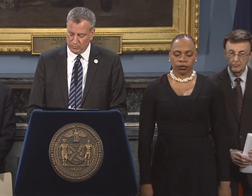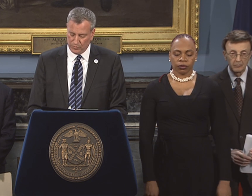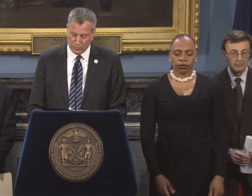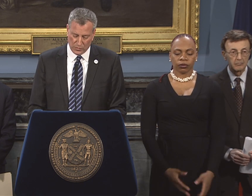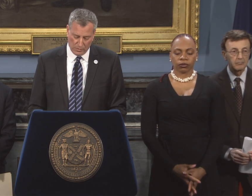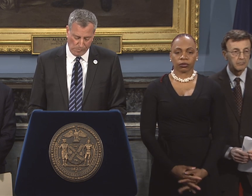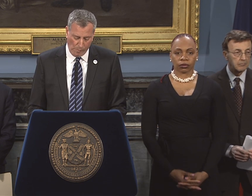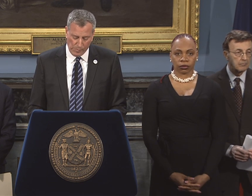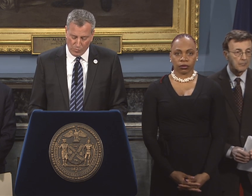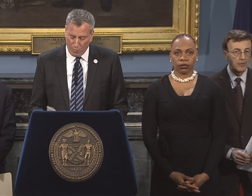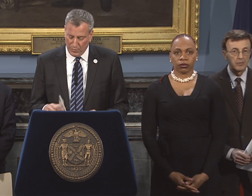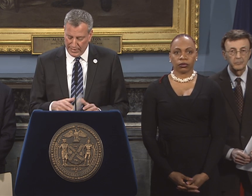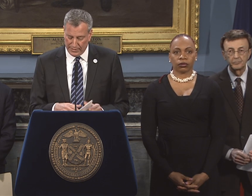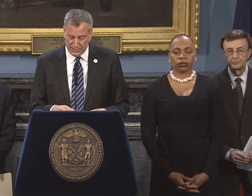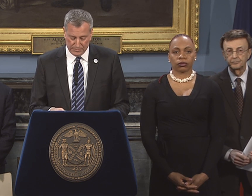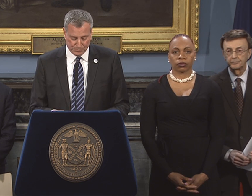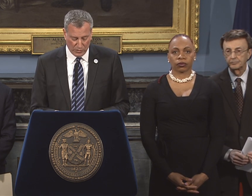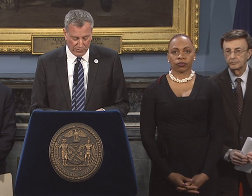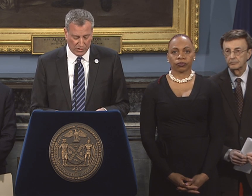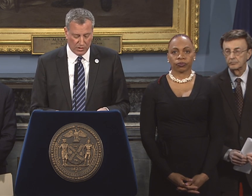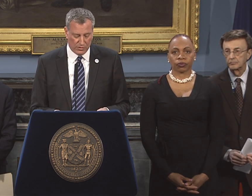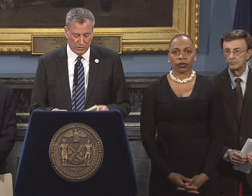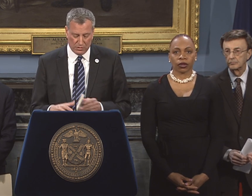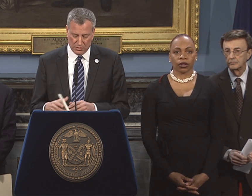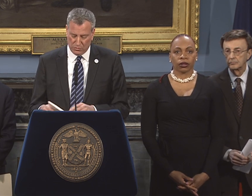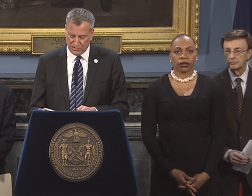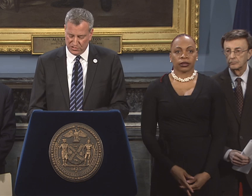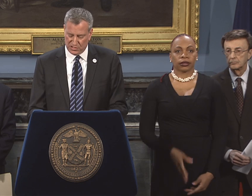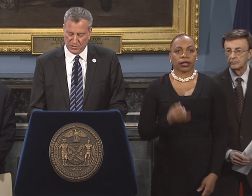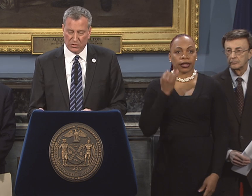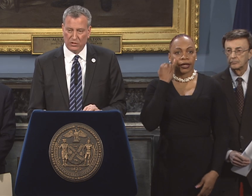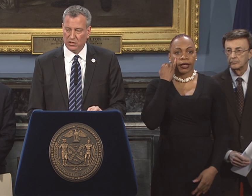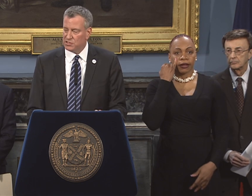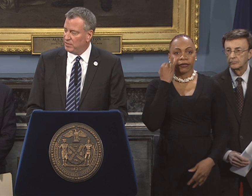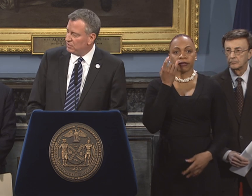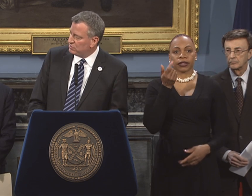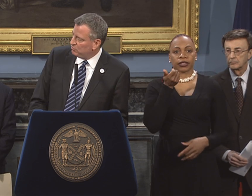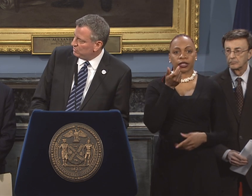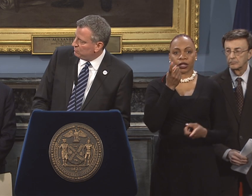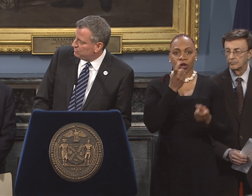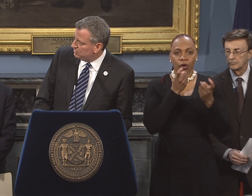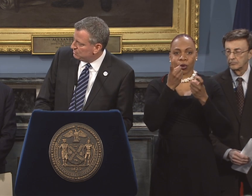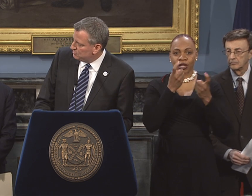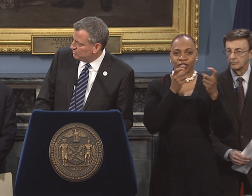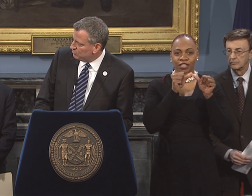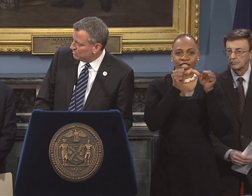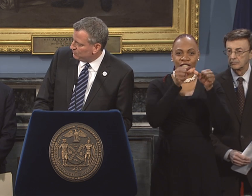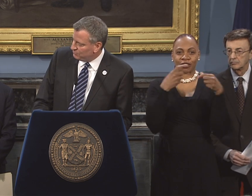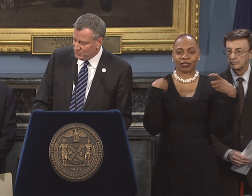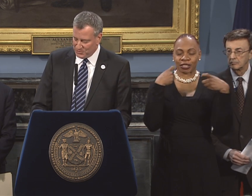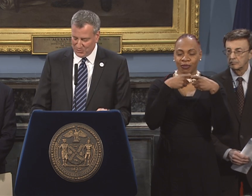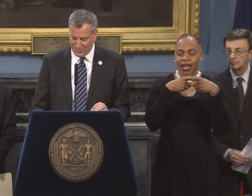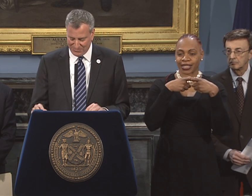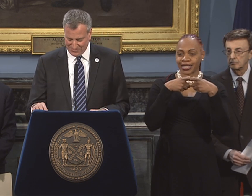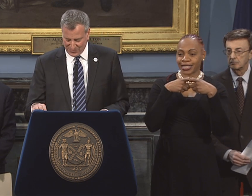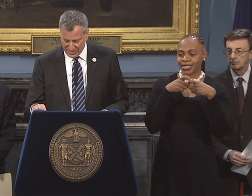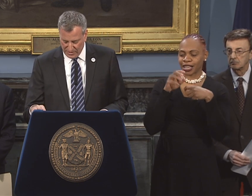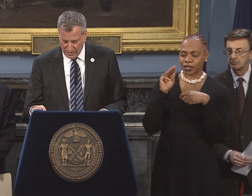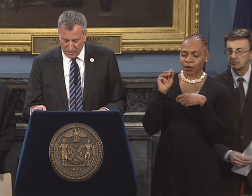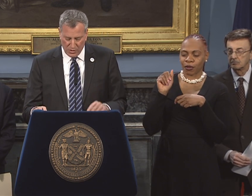311. And if there are other questions as we go along in Spanish, I believe Speaker Mark Viverito will